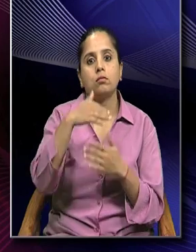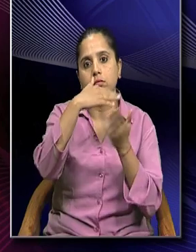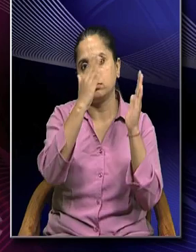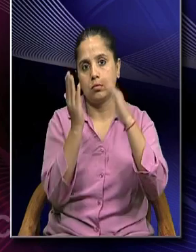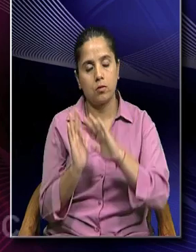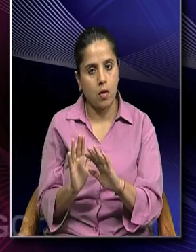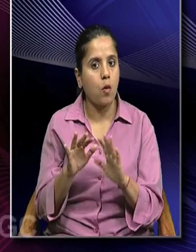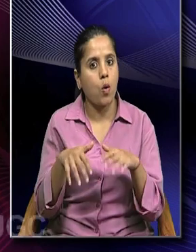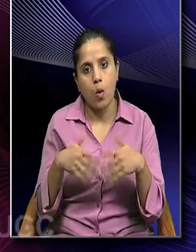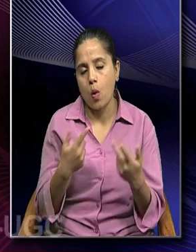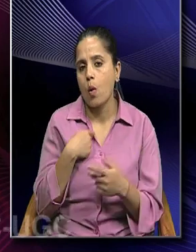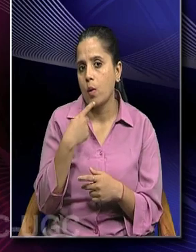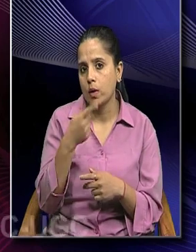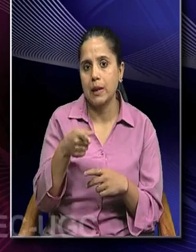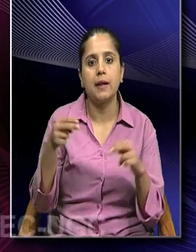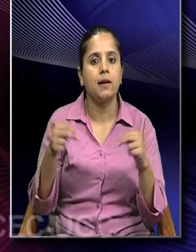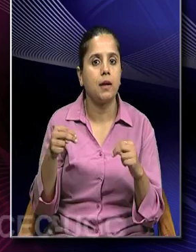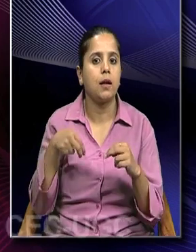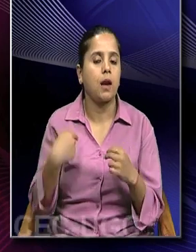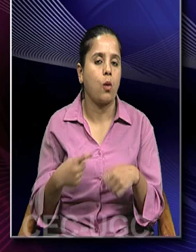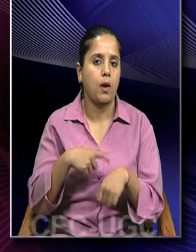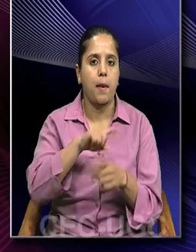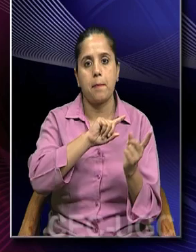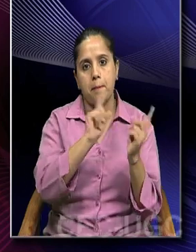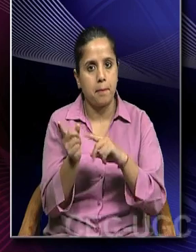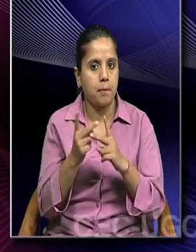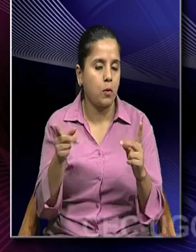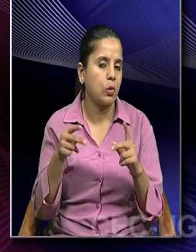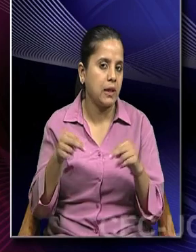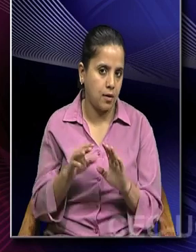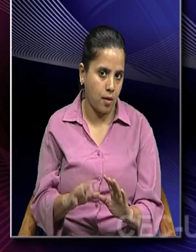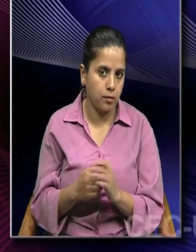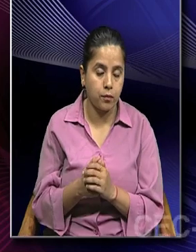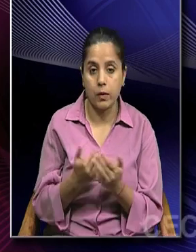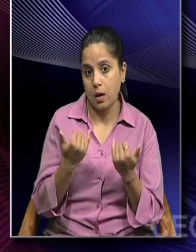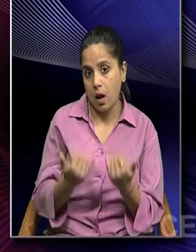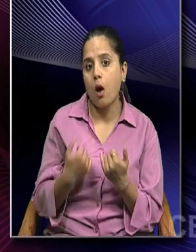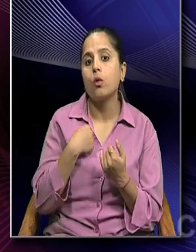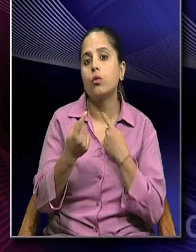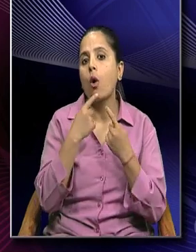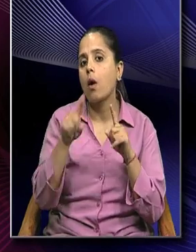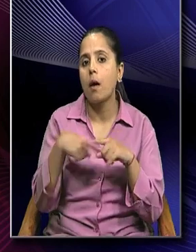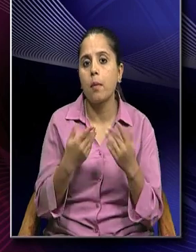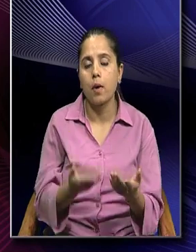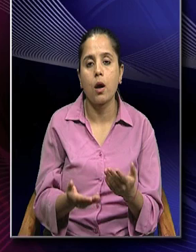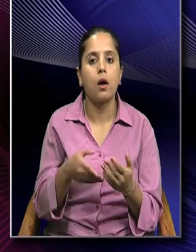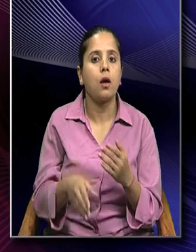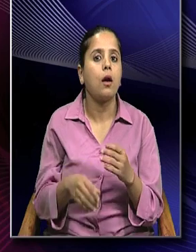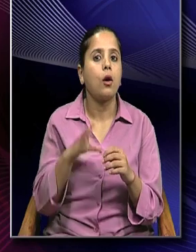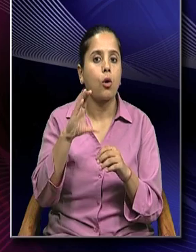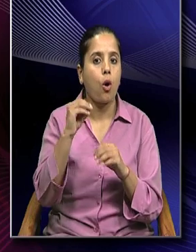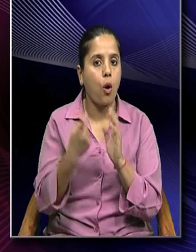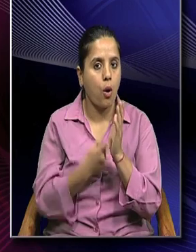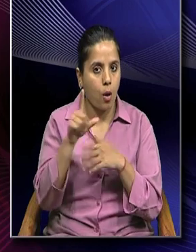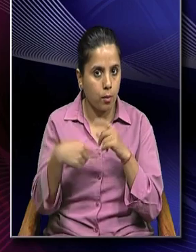I would say which is actually the need of the hour. It is needed. Now, when we talk about corporate Gita,